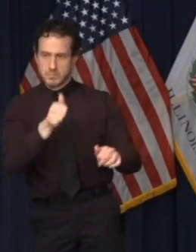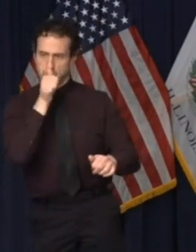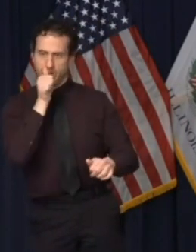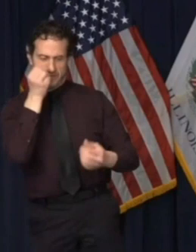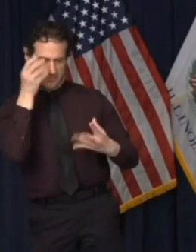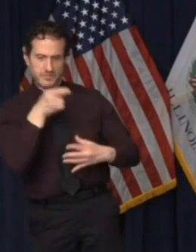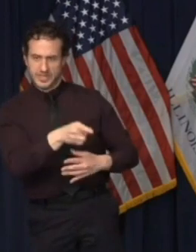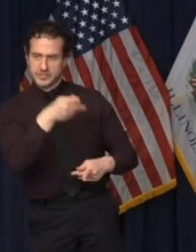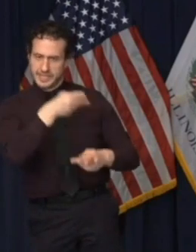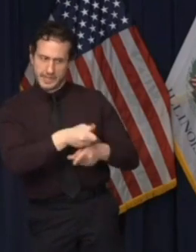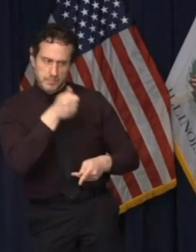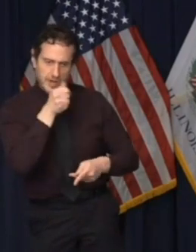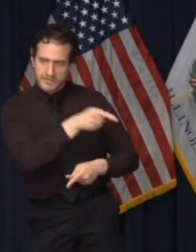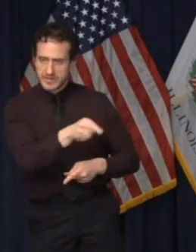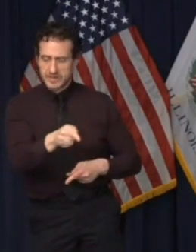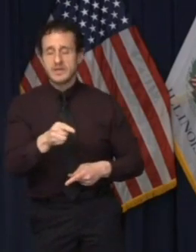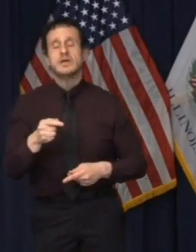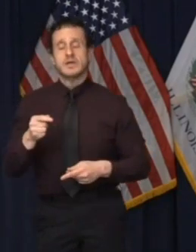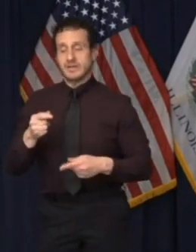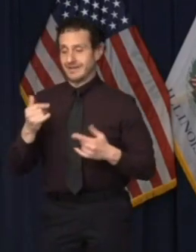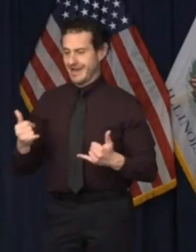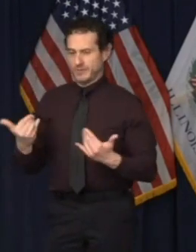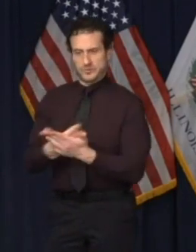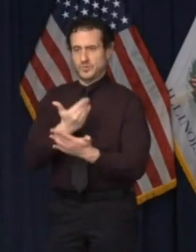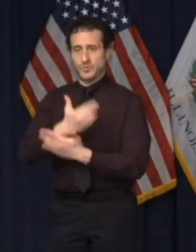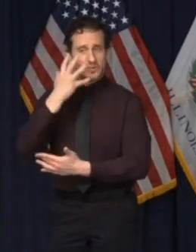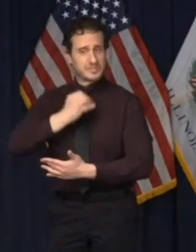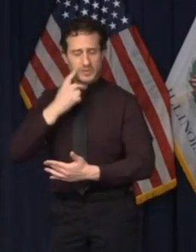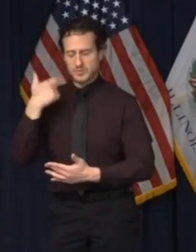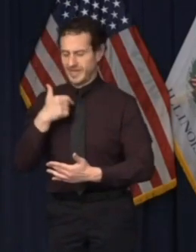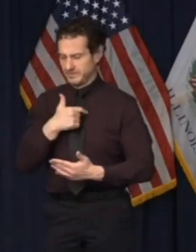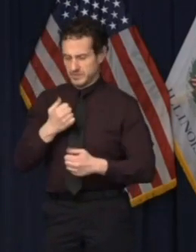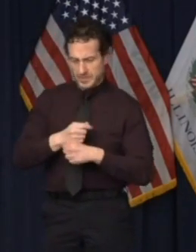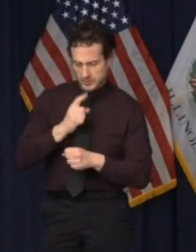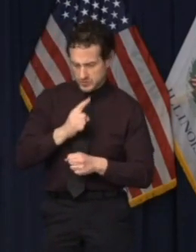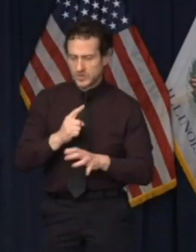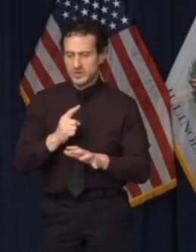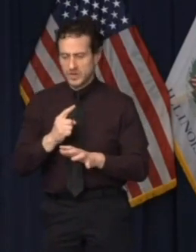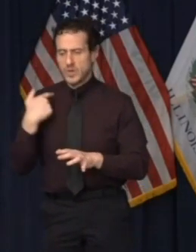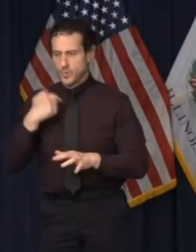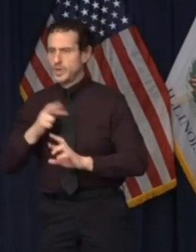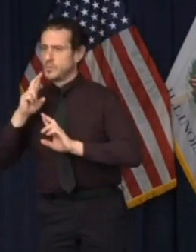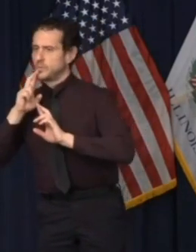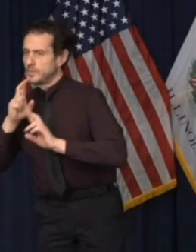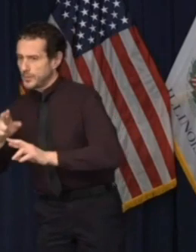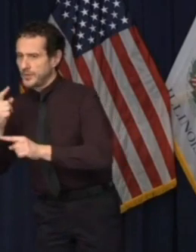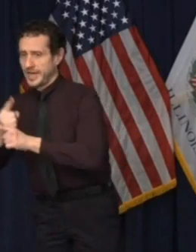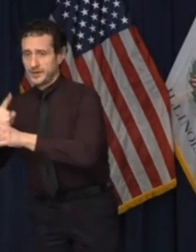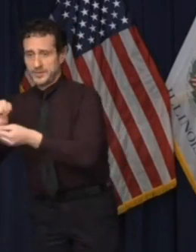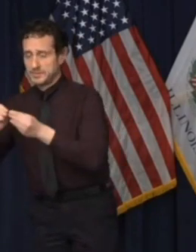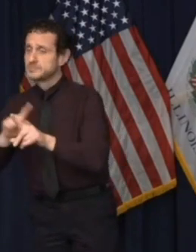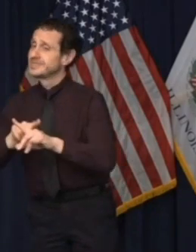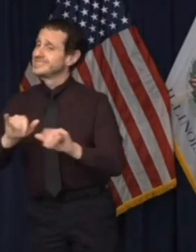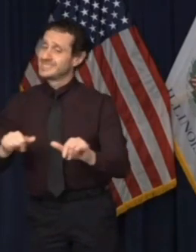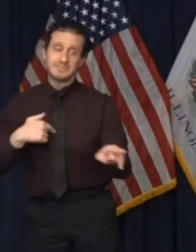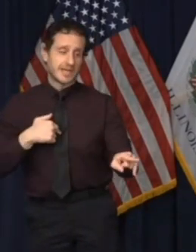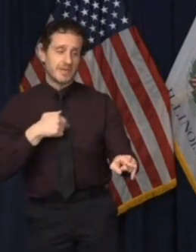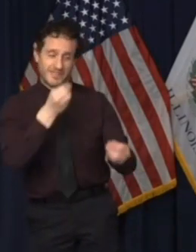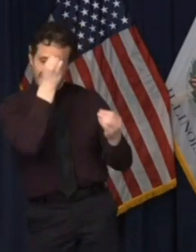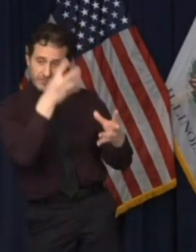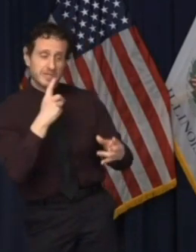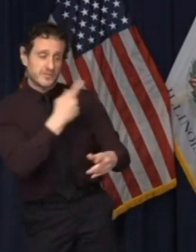ever done in the past, and so we have to try to navigate that line and not veer too much and not